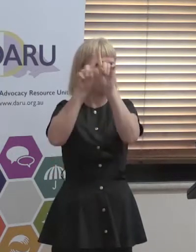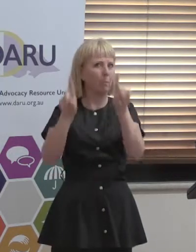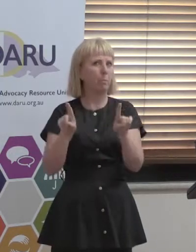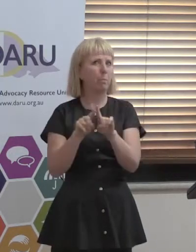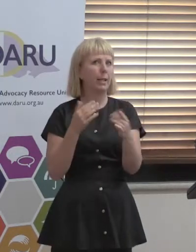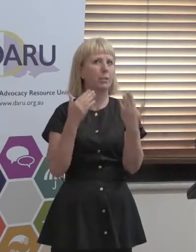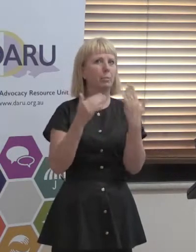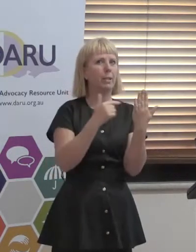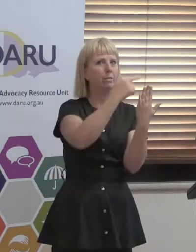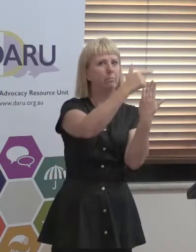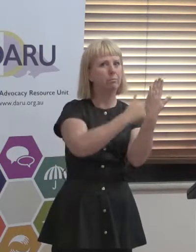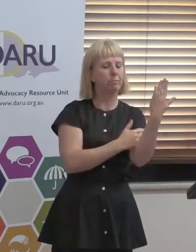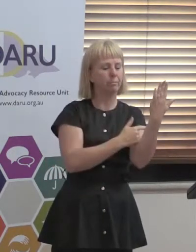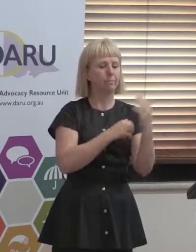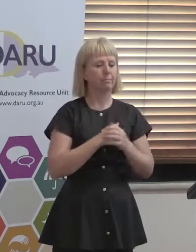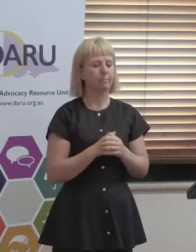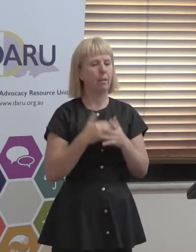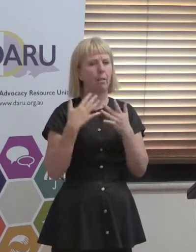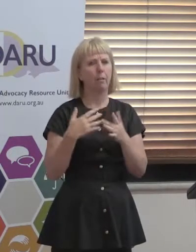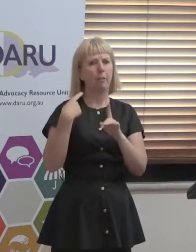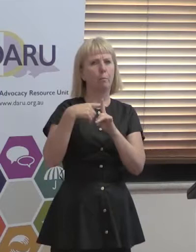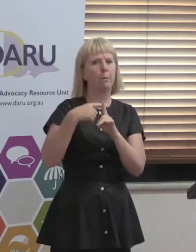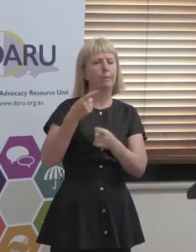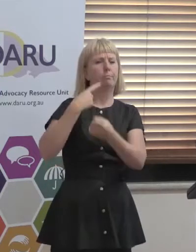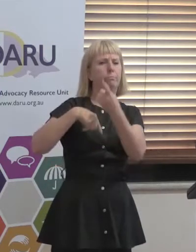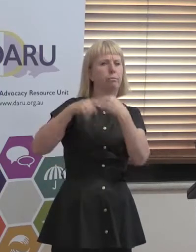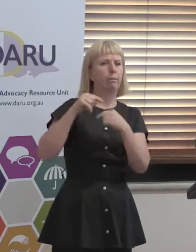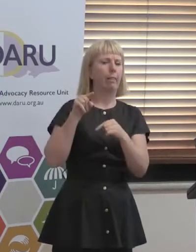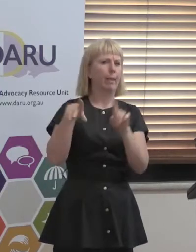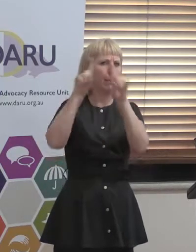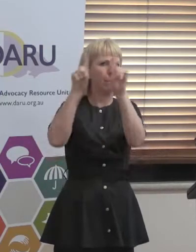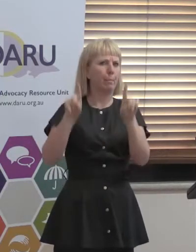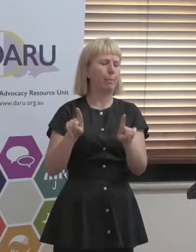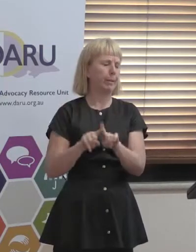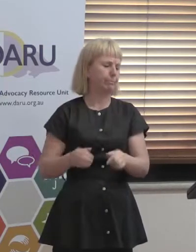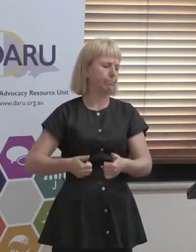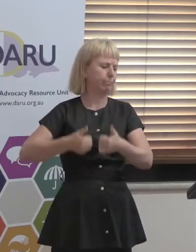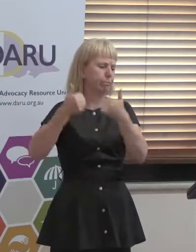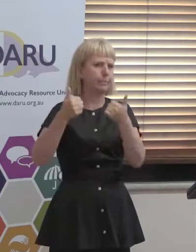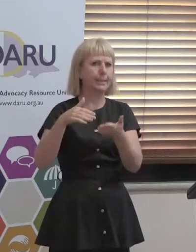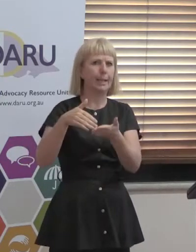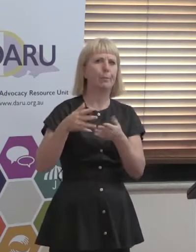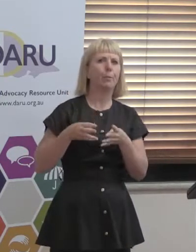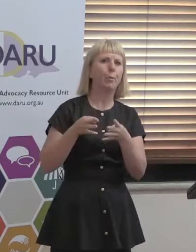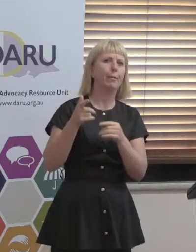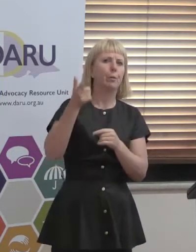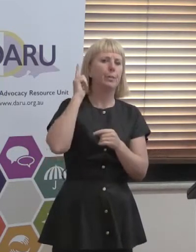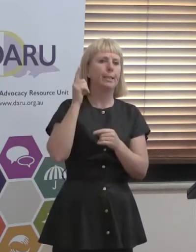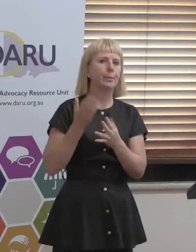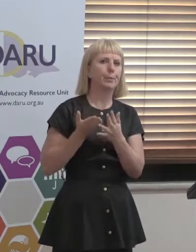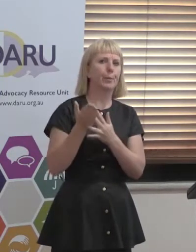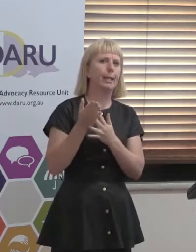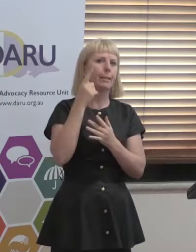we've got a lot of feedback too from teachers that's been a really helpful way for them to